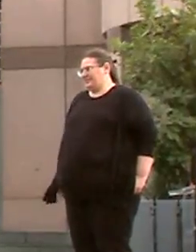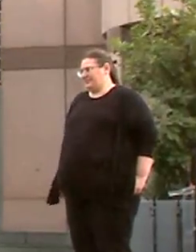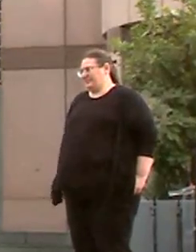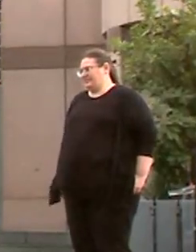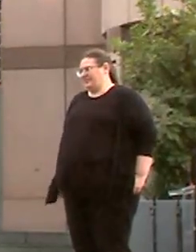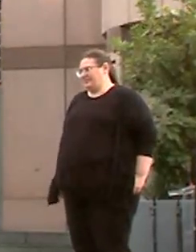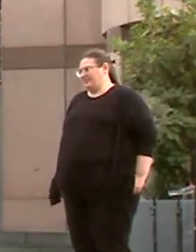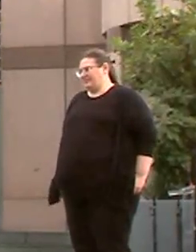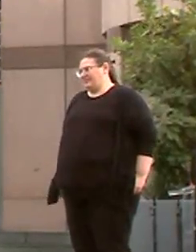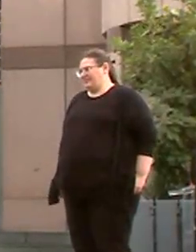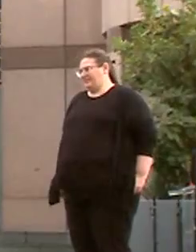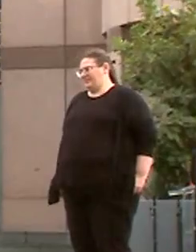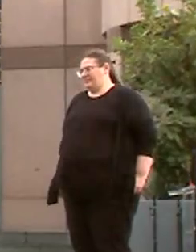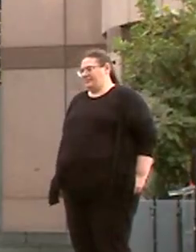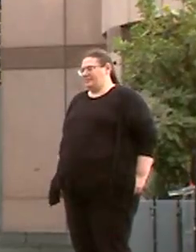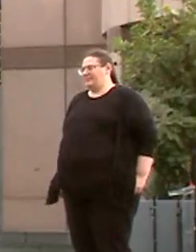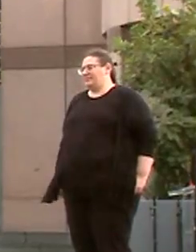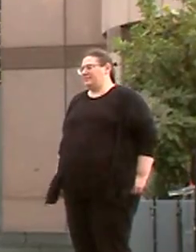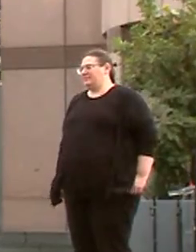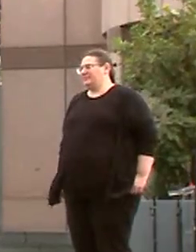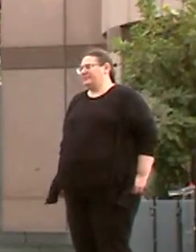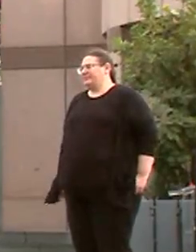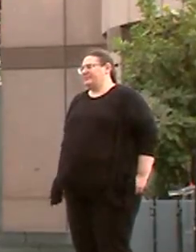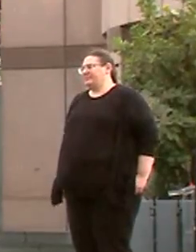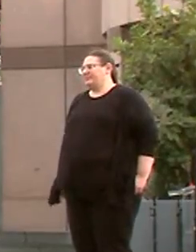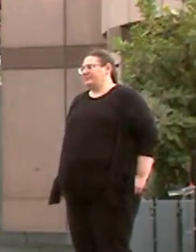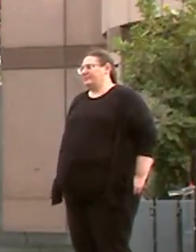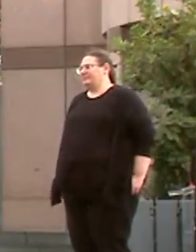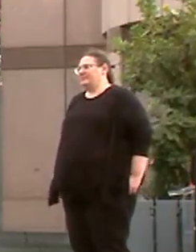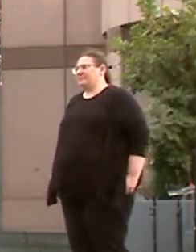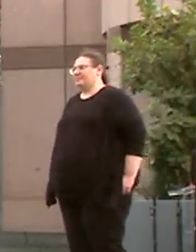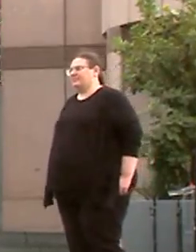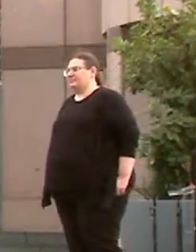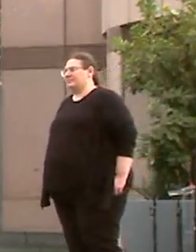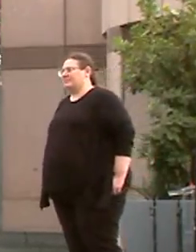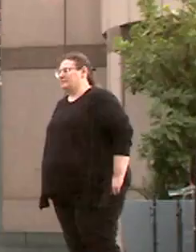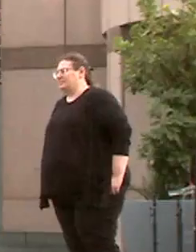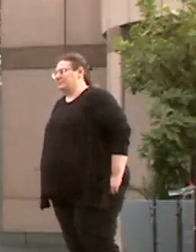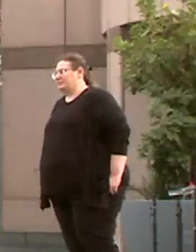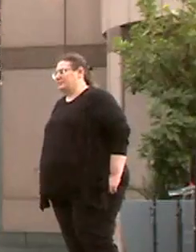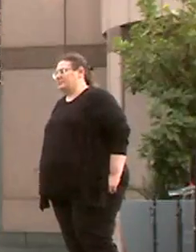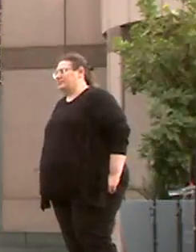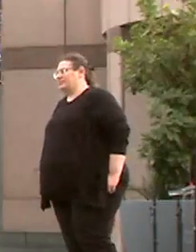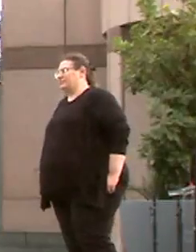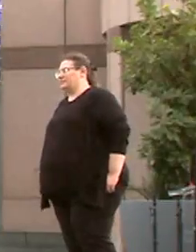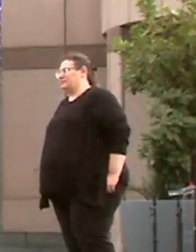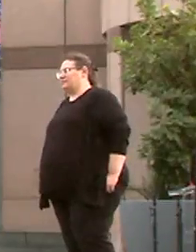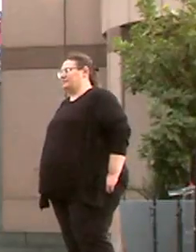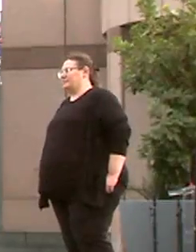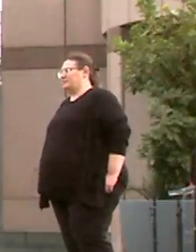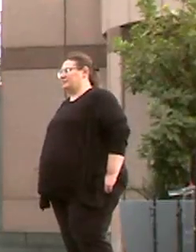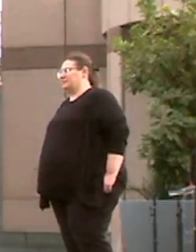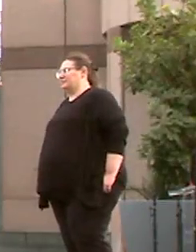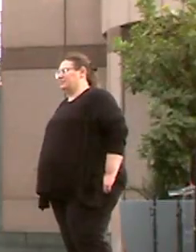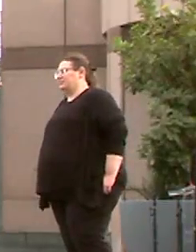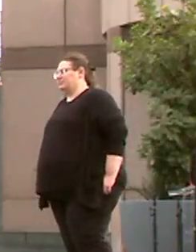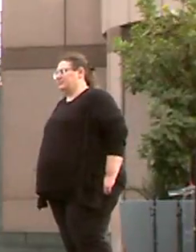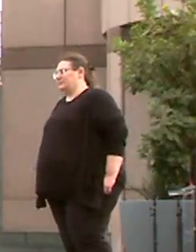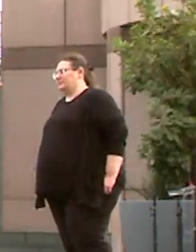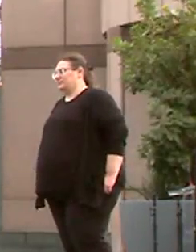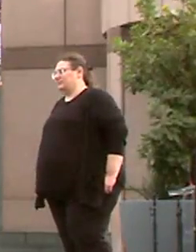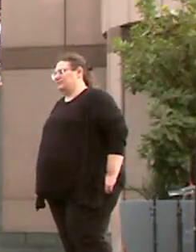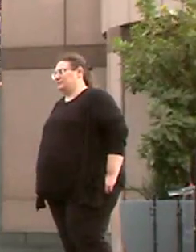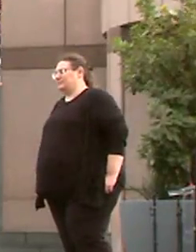So not only am I educating in the process, but then at the same time with the other characters, I'm creating opportunities for people